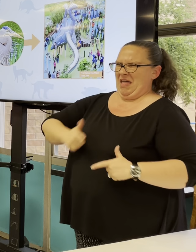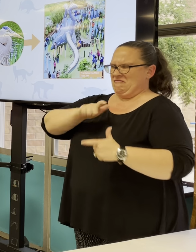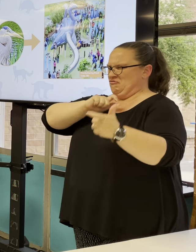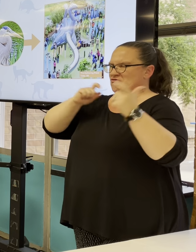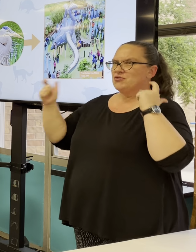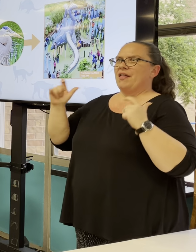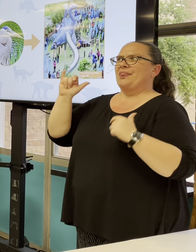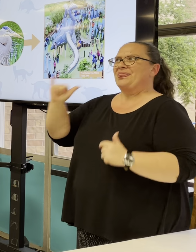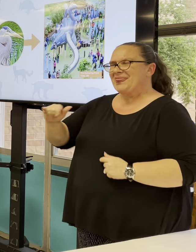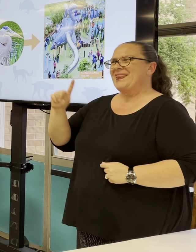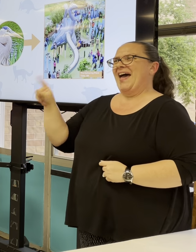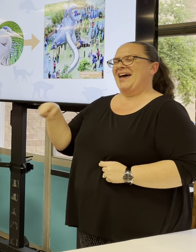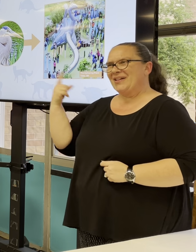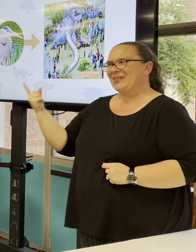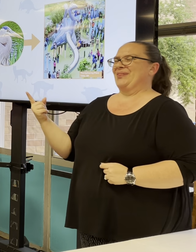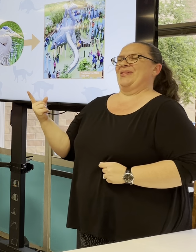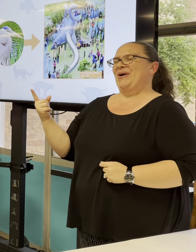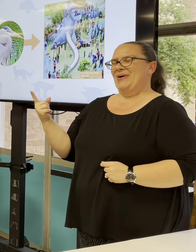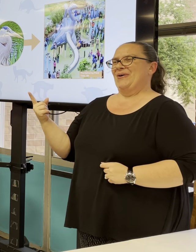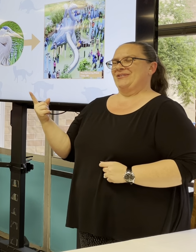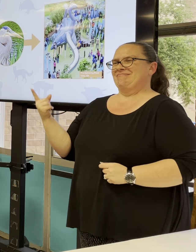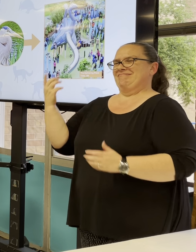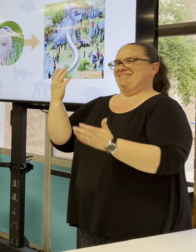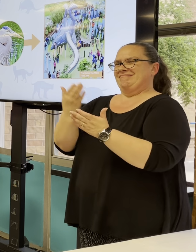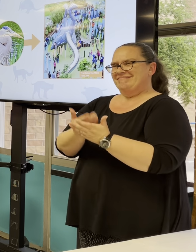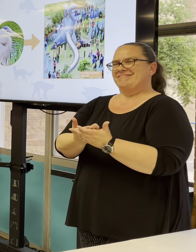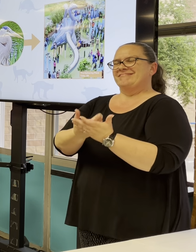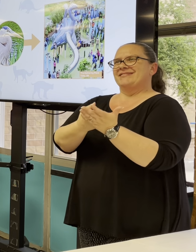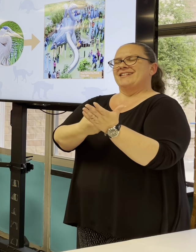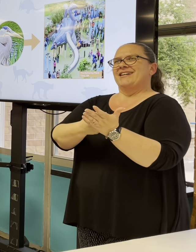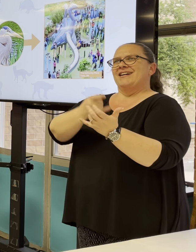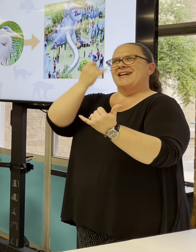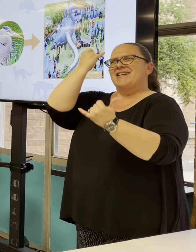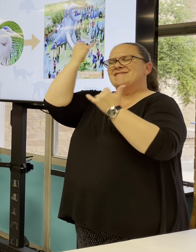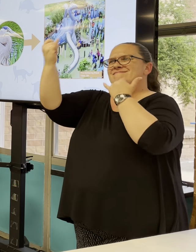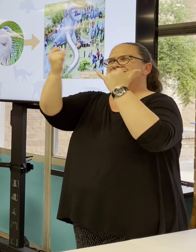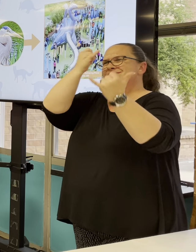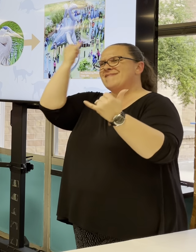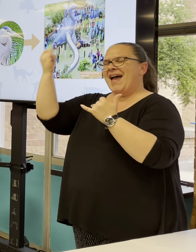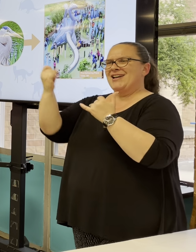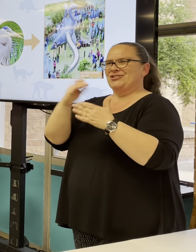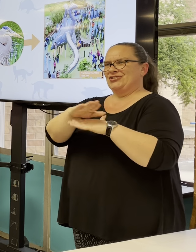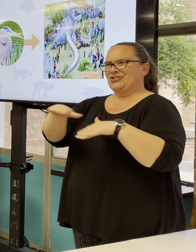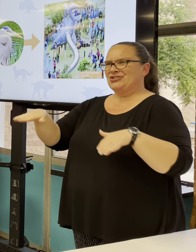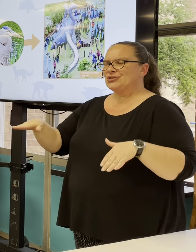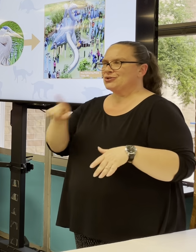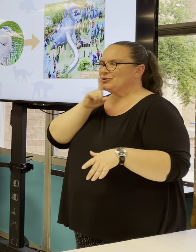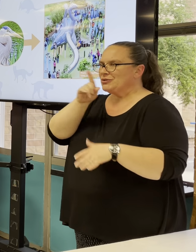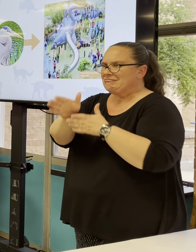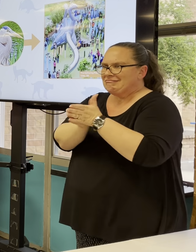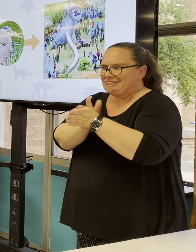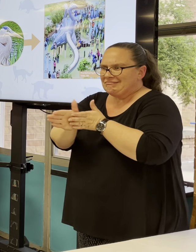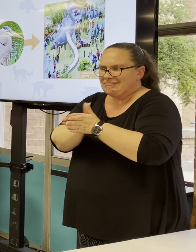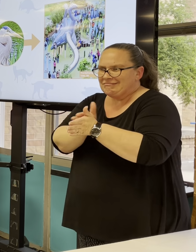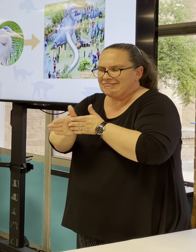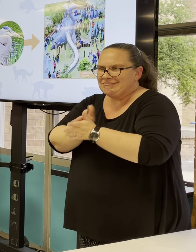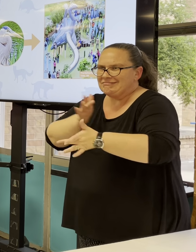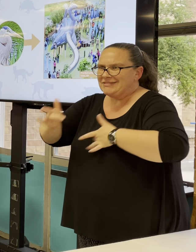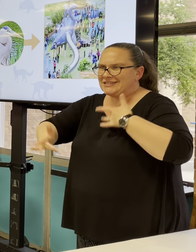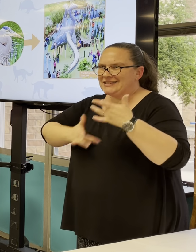that alone just titillates the child's imagination. They're just already really excited. And the fact that there's also